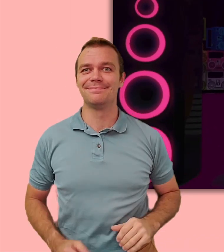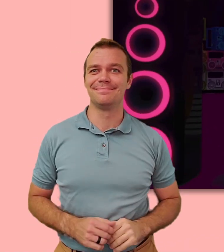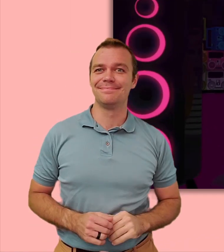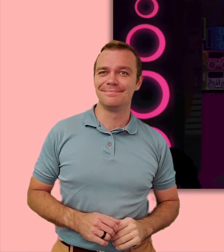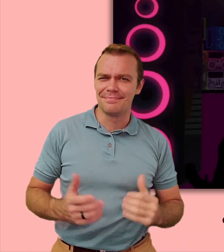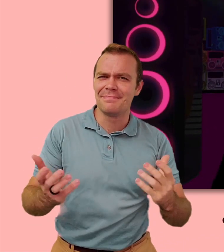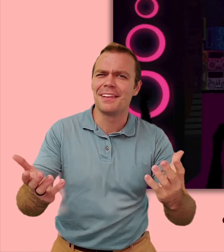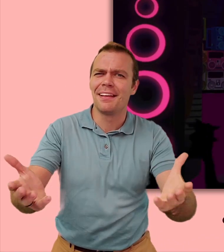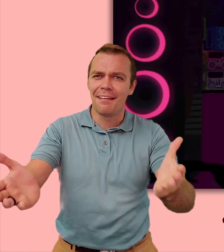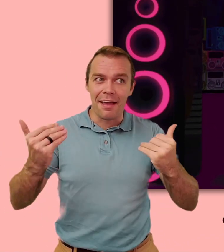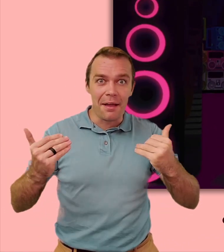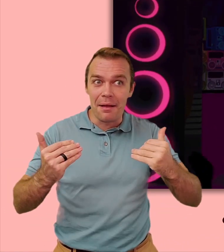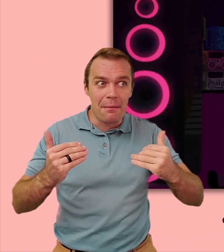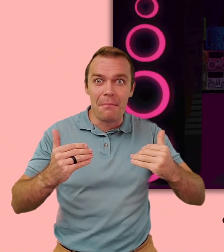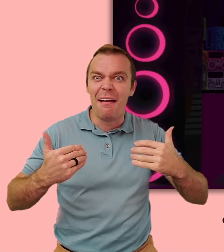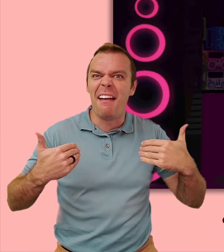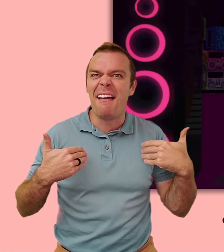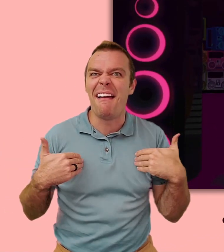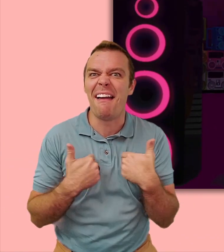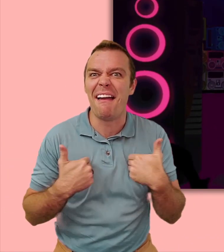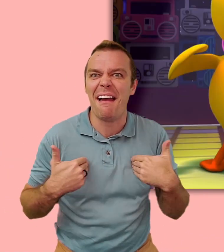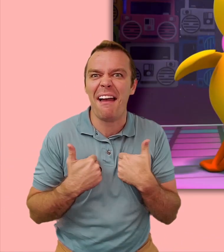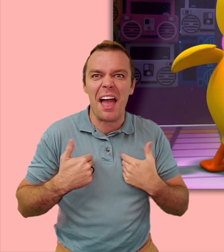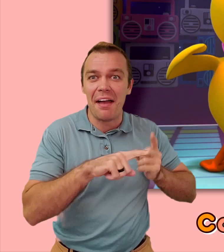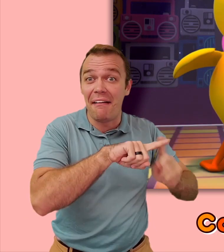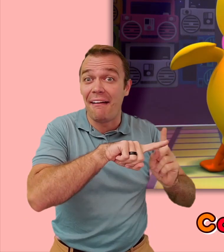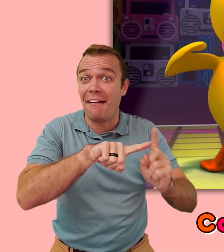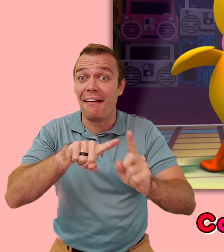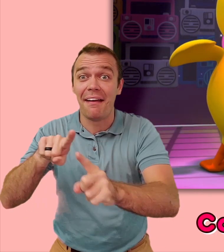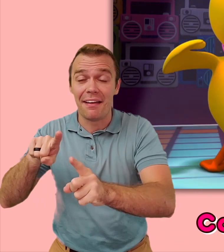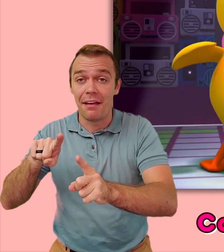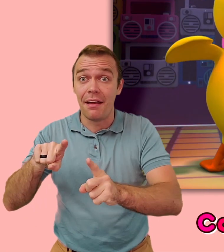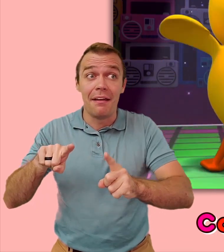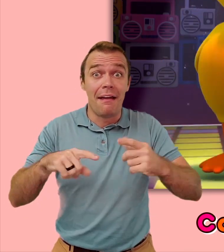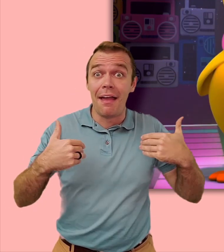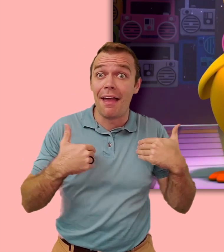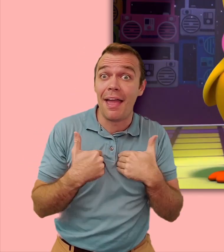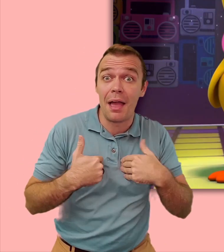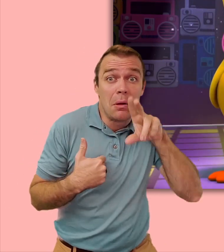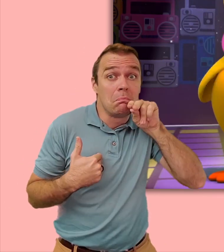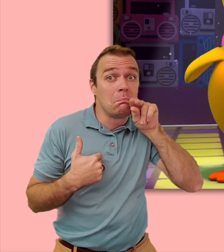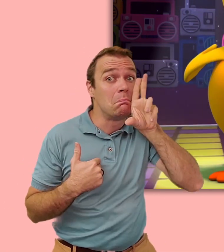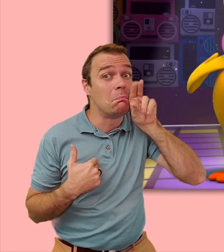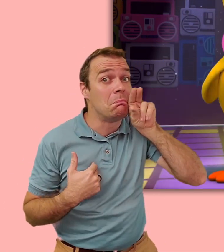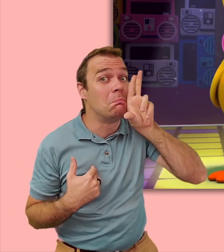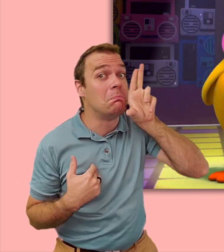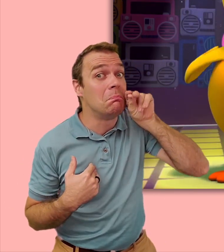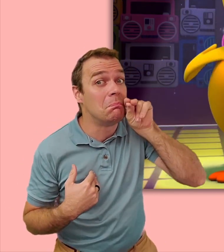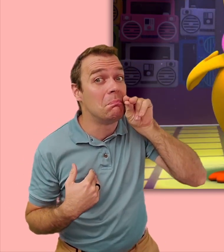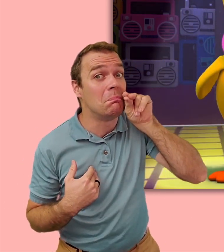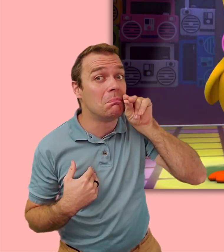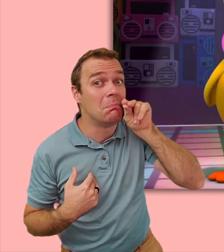Come let us listen to the animal sounds. Can you hear the duck go quack, quack,